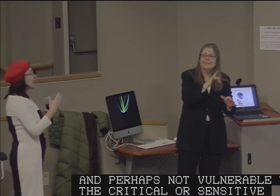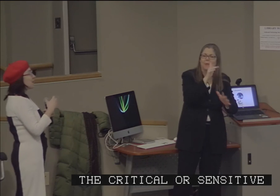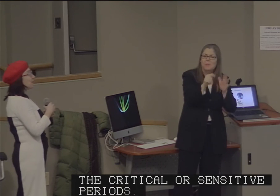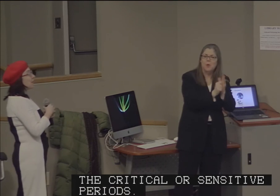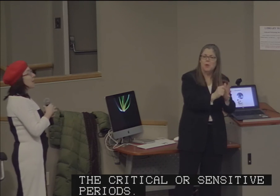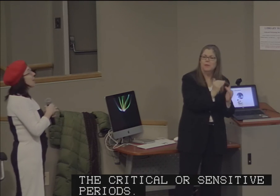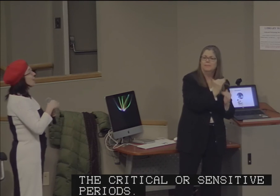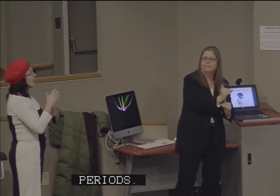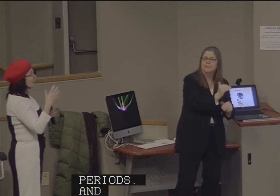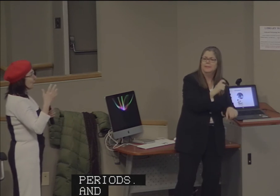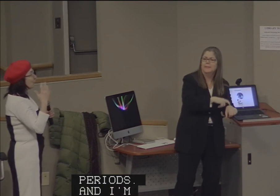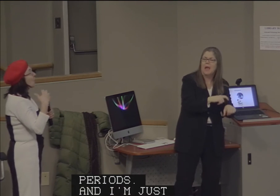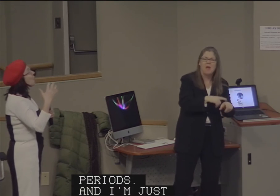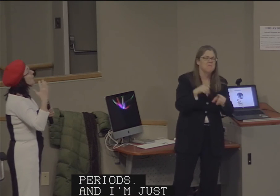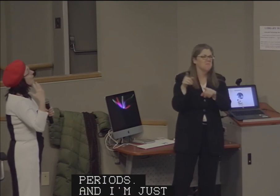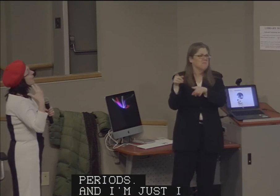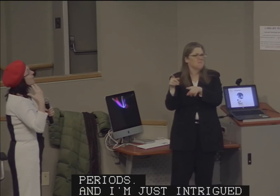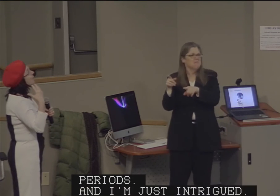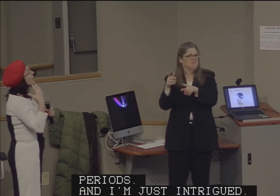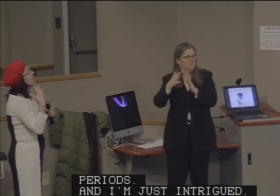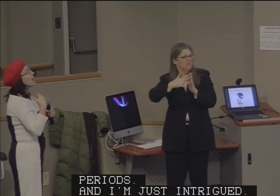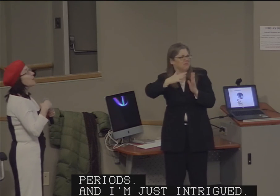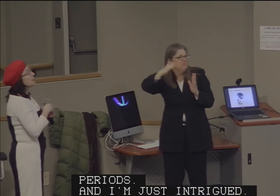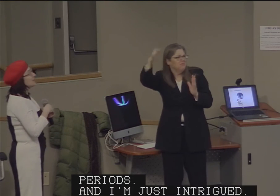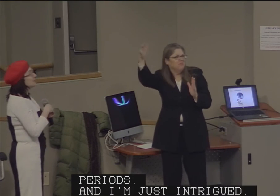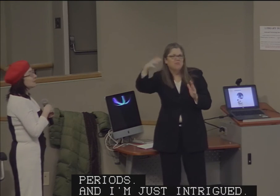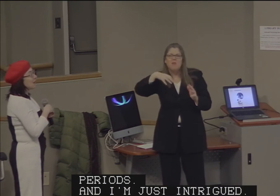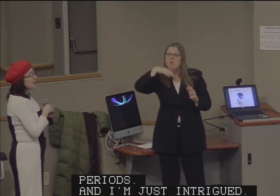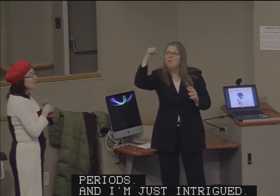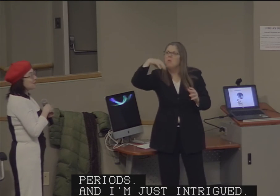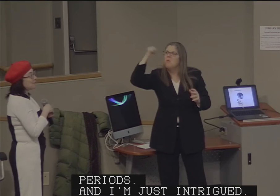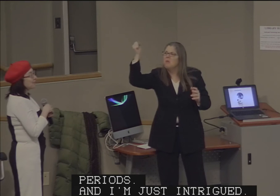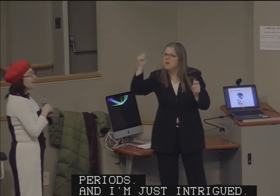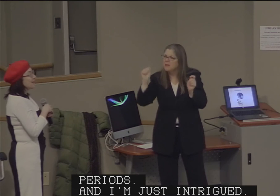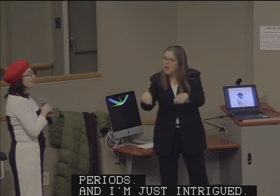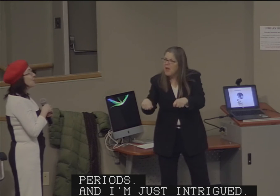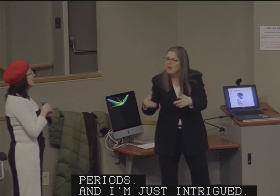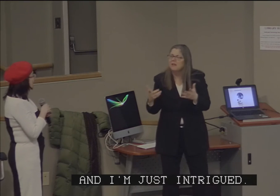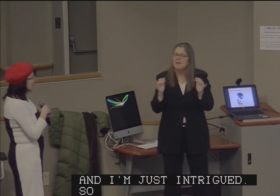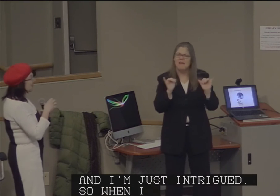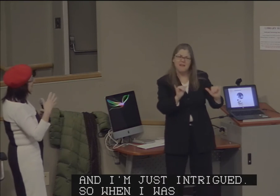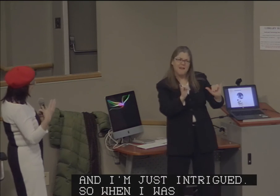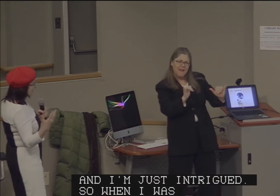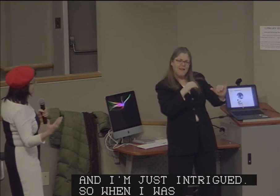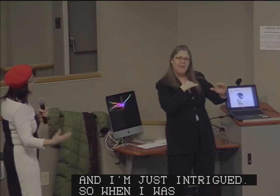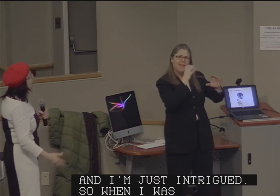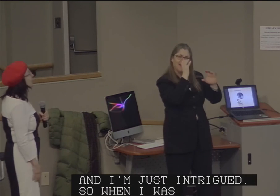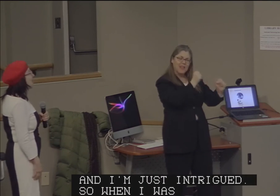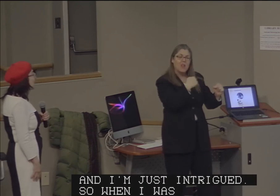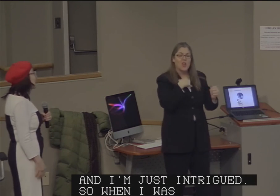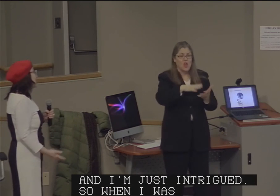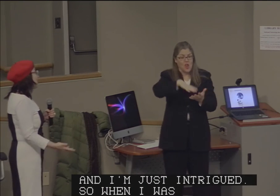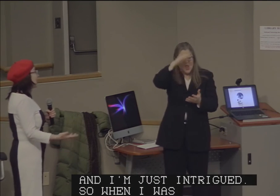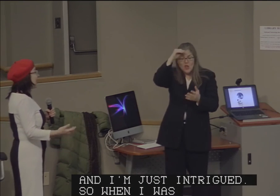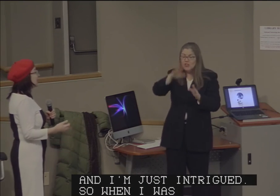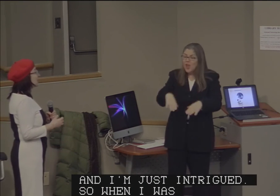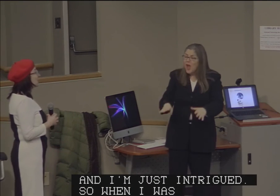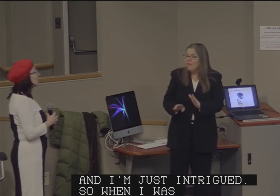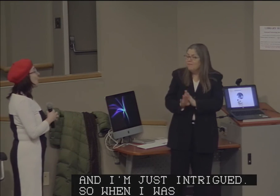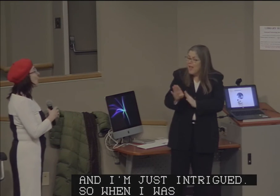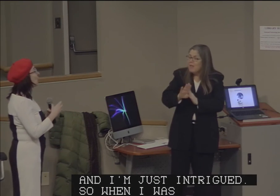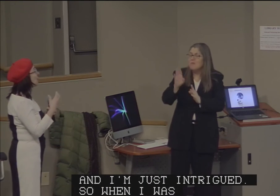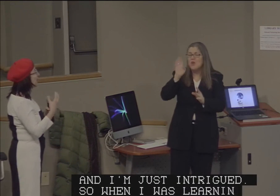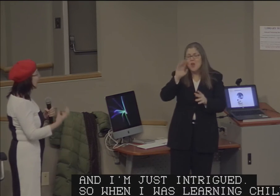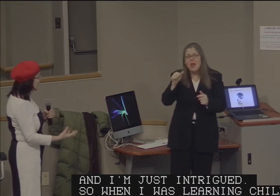intrigued. So when I was learning child development, I remember, you know, we had to